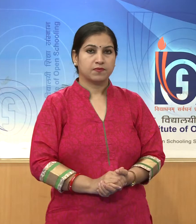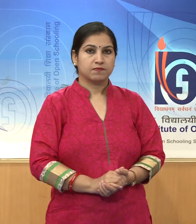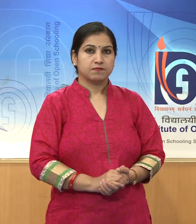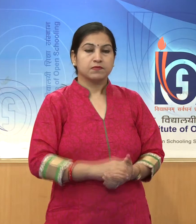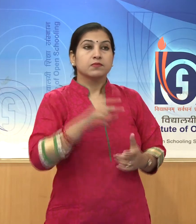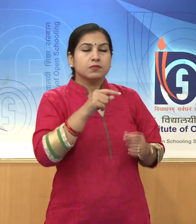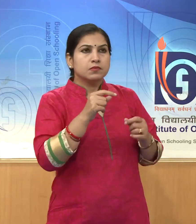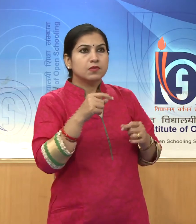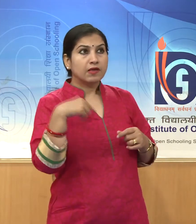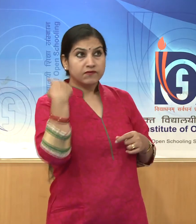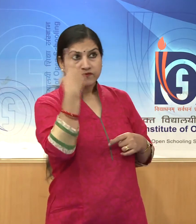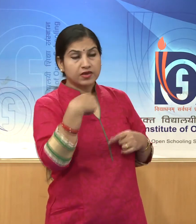The largeness of the figures